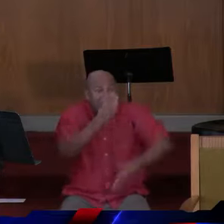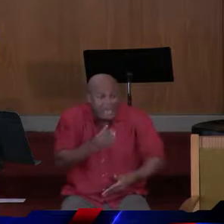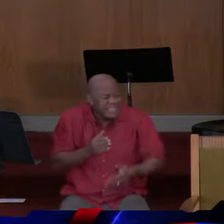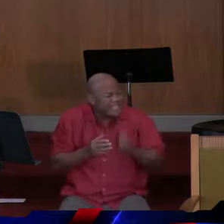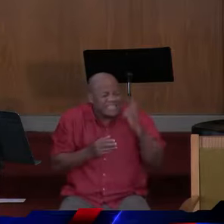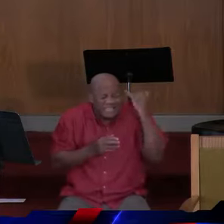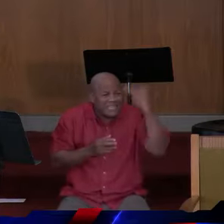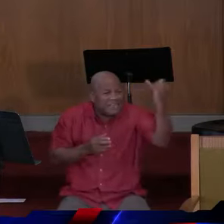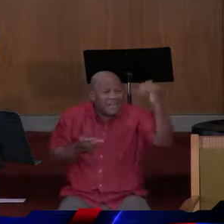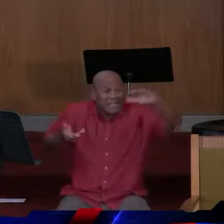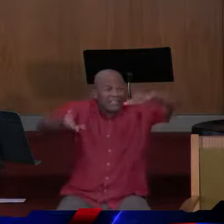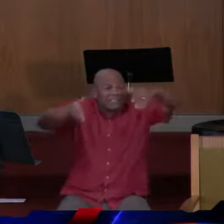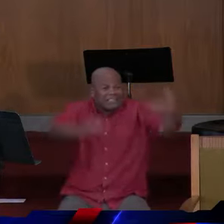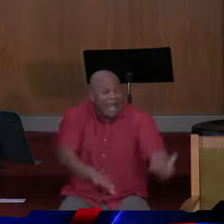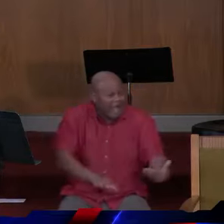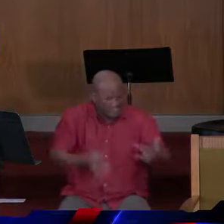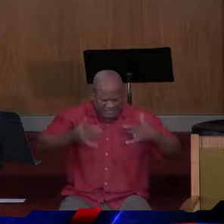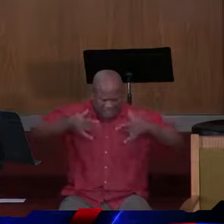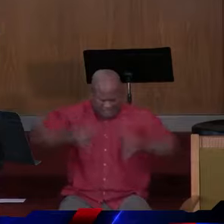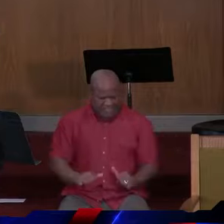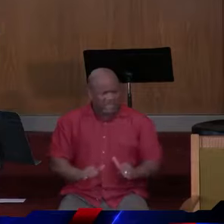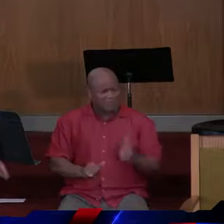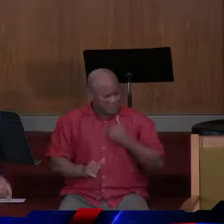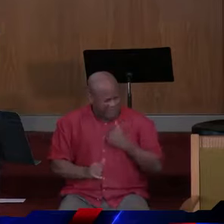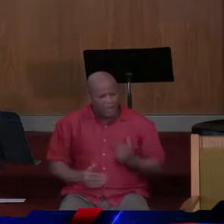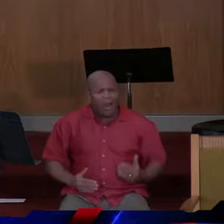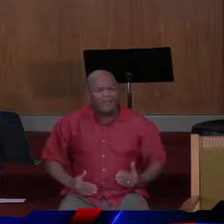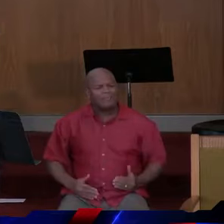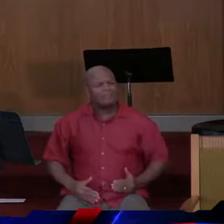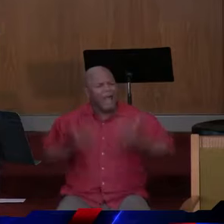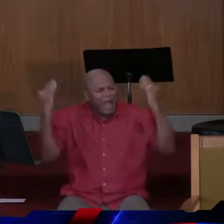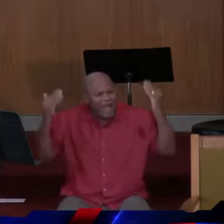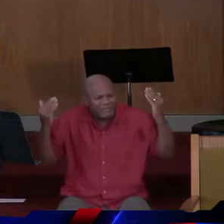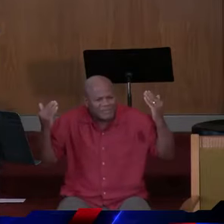I die, I'm still alive.